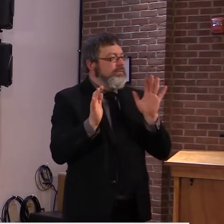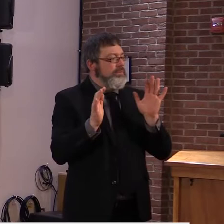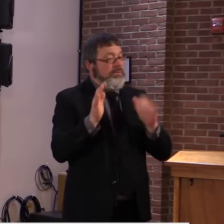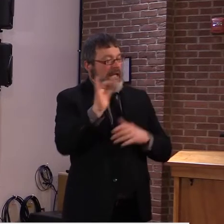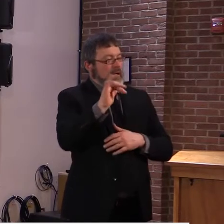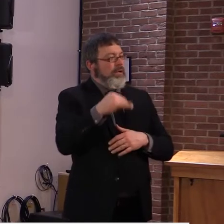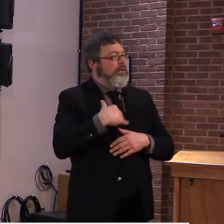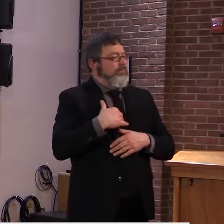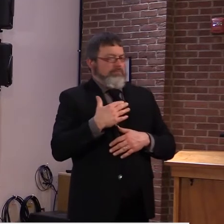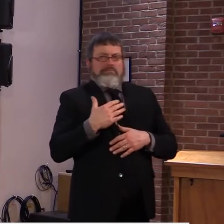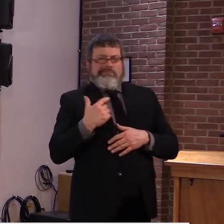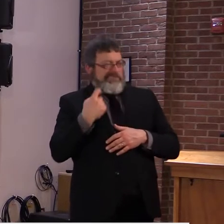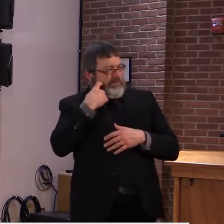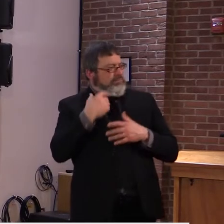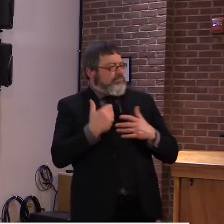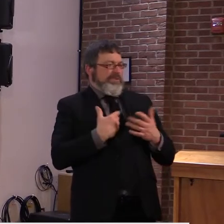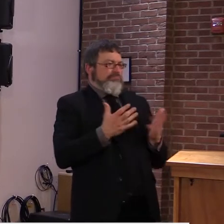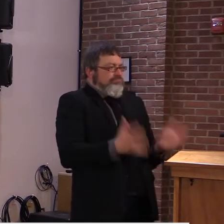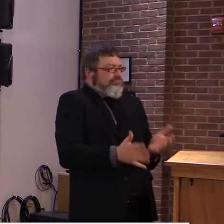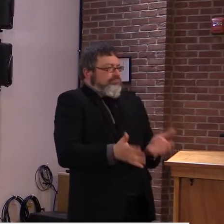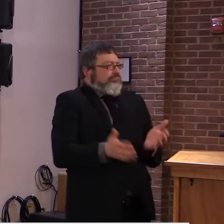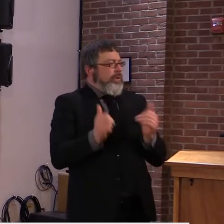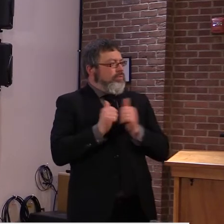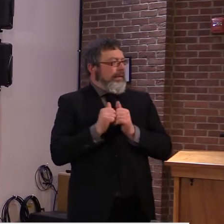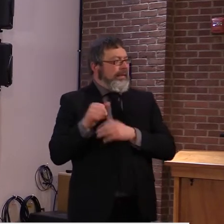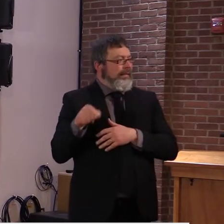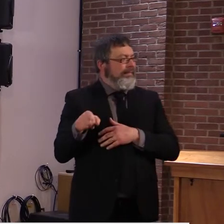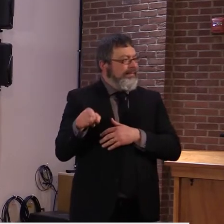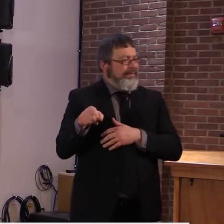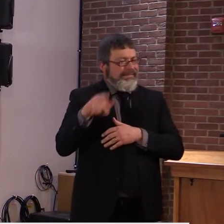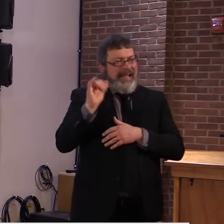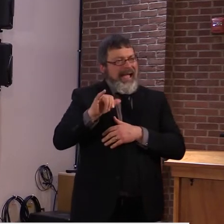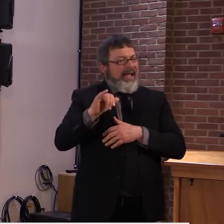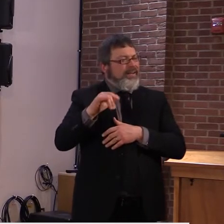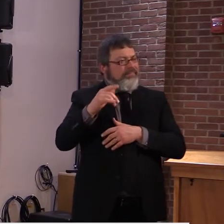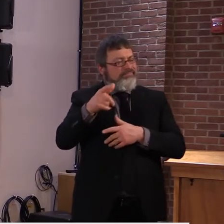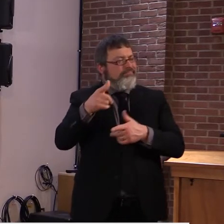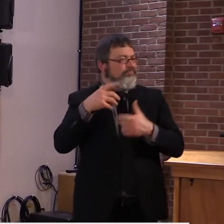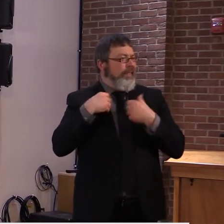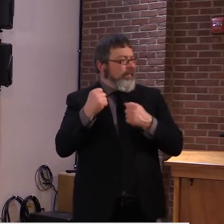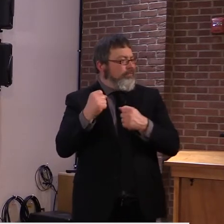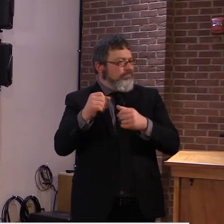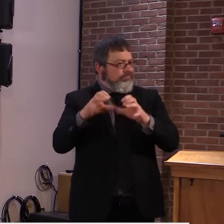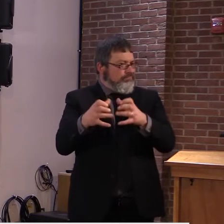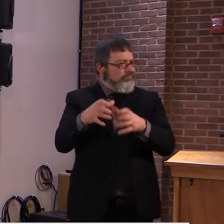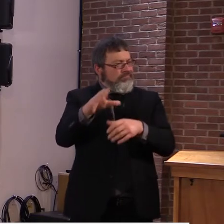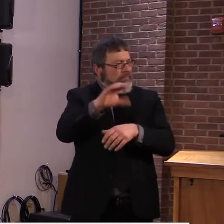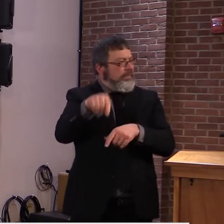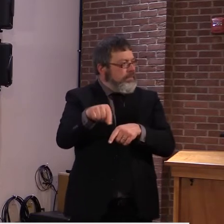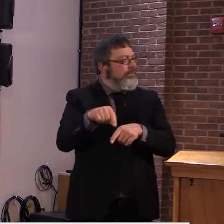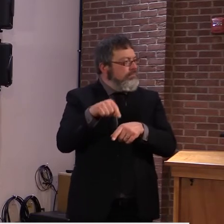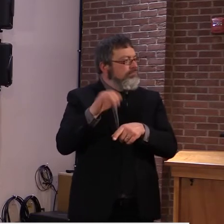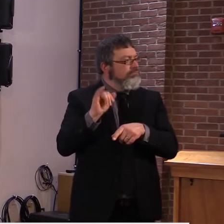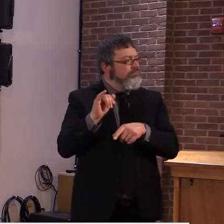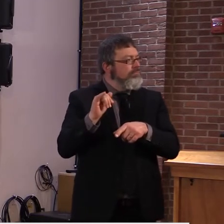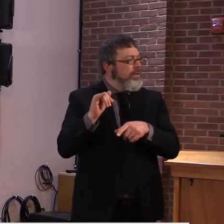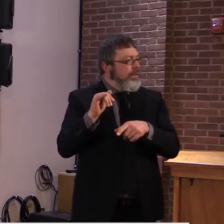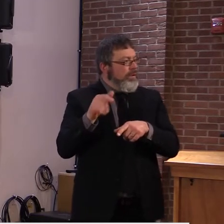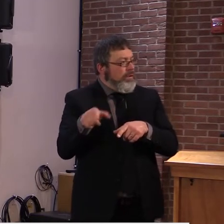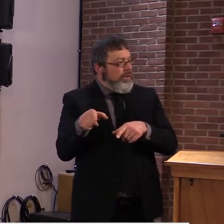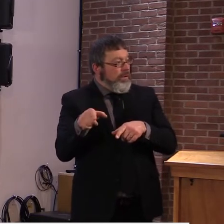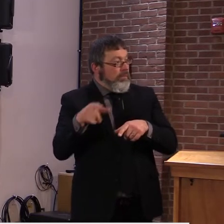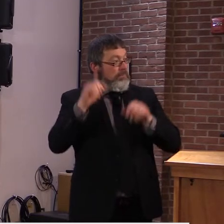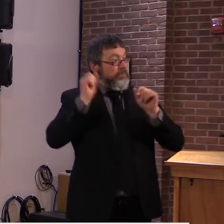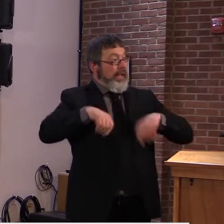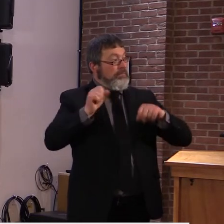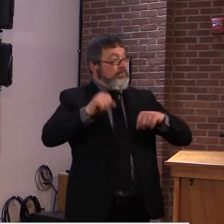one of the primary care practices in the state who are worried because they may get Pfizer, and Pfizer,